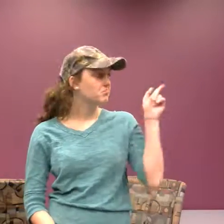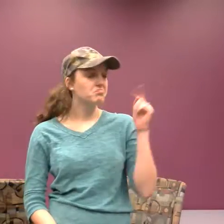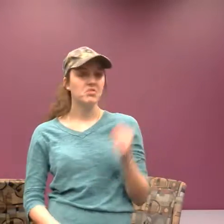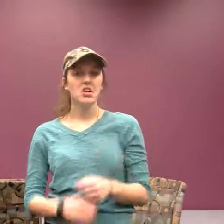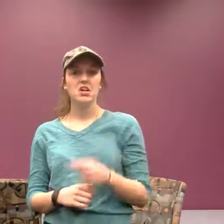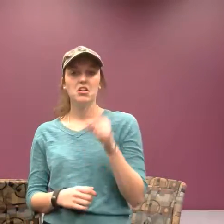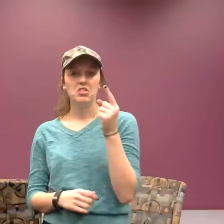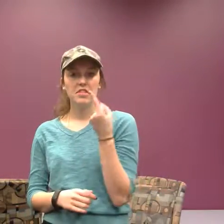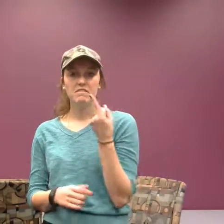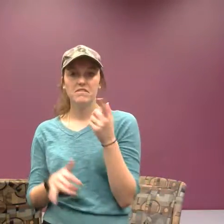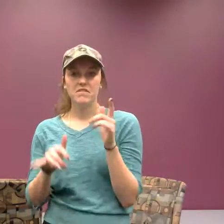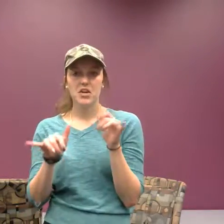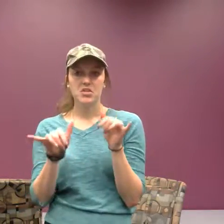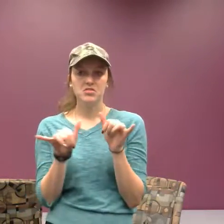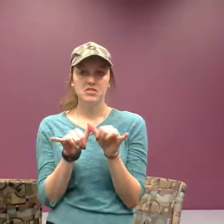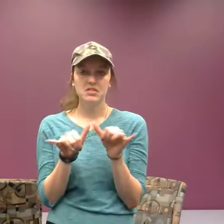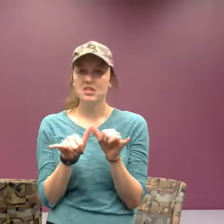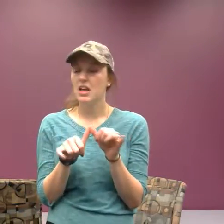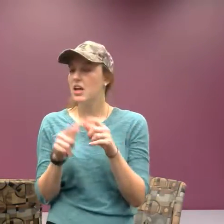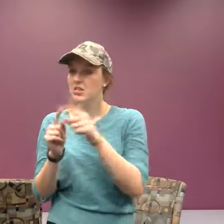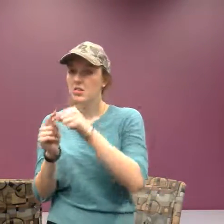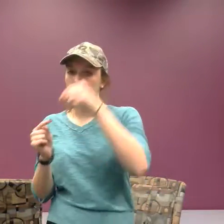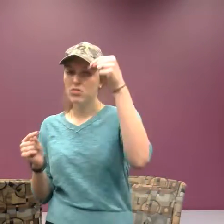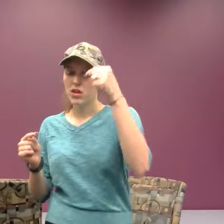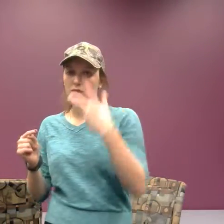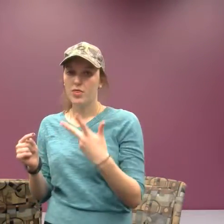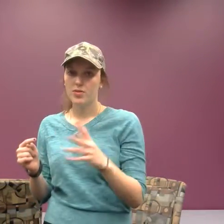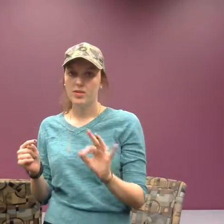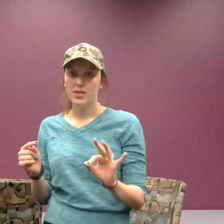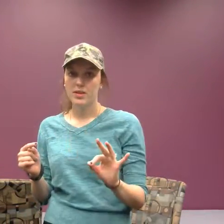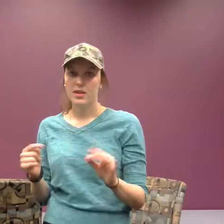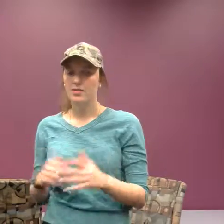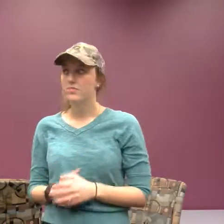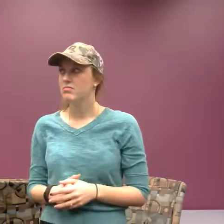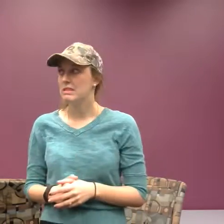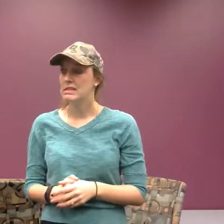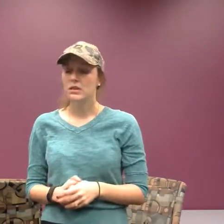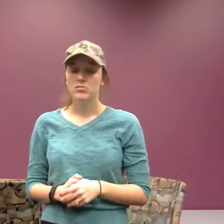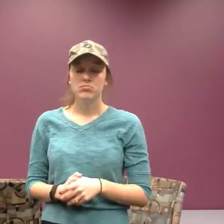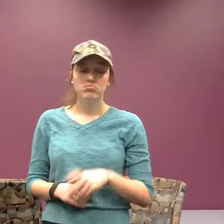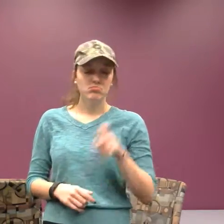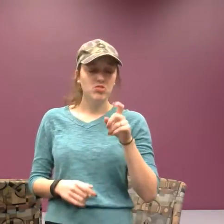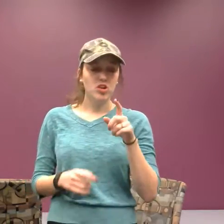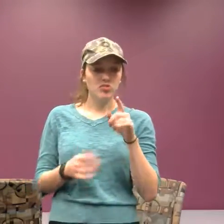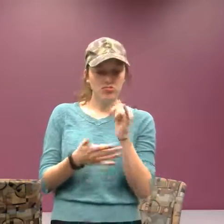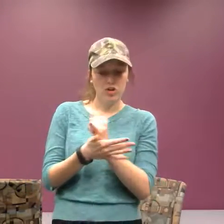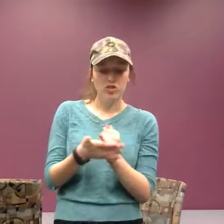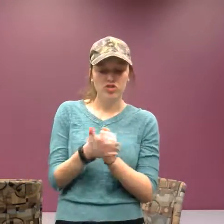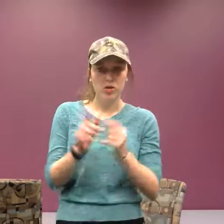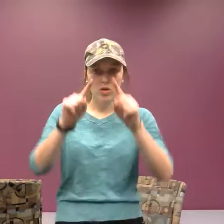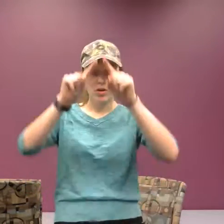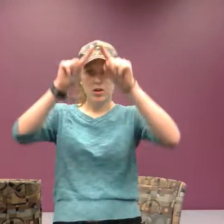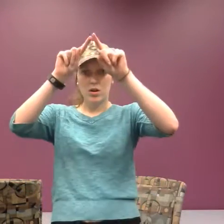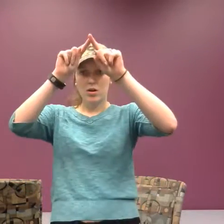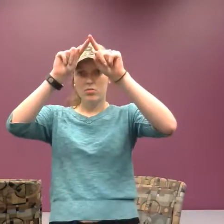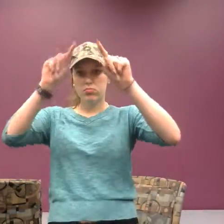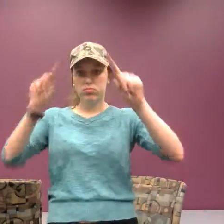3S. So if we were to draw a triangle here, and I I don't know if that's exactly what it looks like or